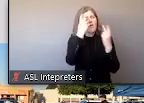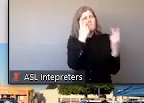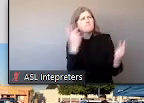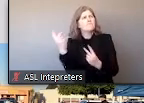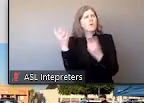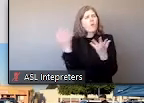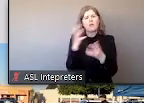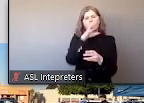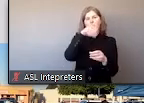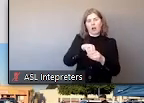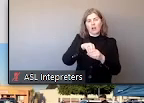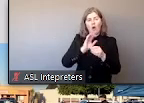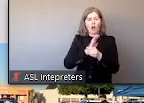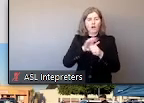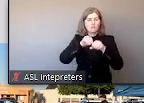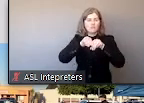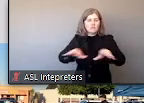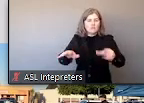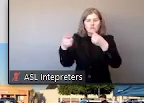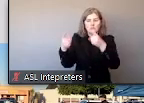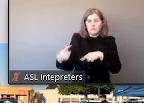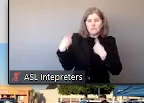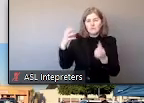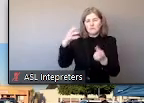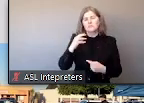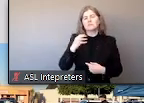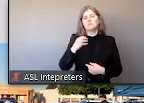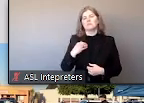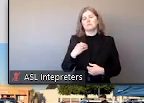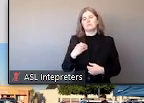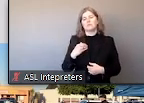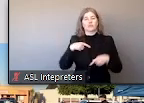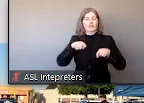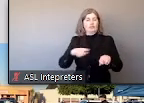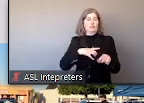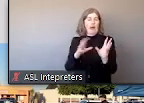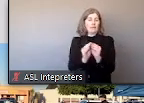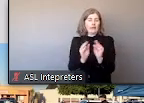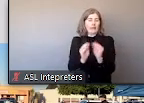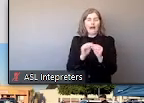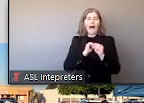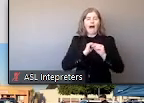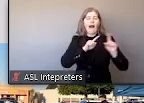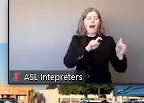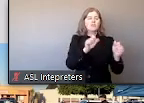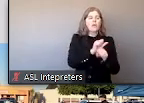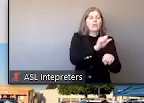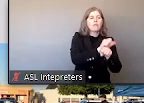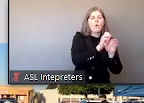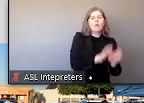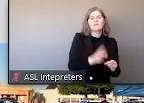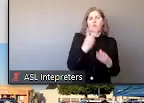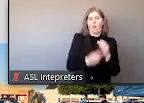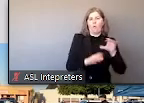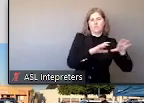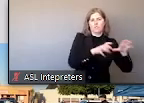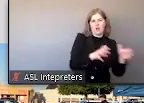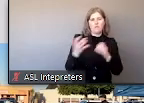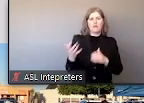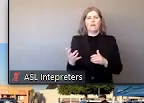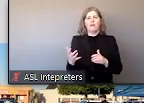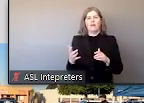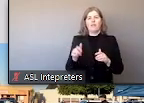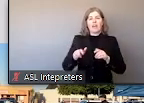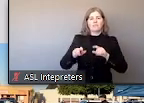as part of the pandemic? And I asked that in all my meetings with employees in both departments and have them put their answers